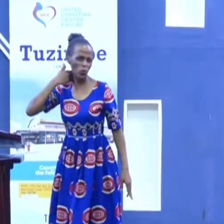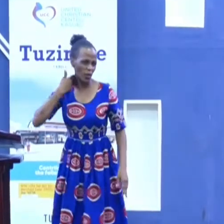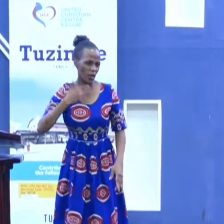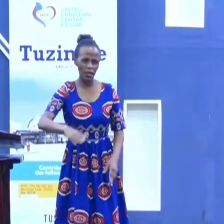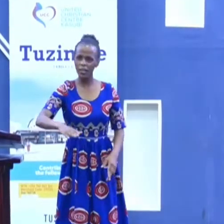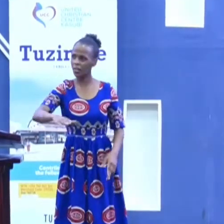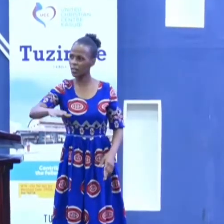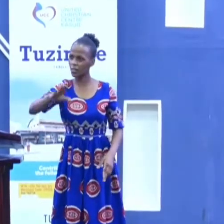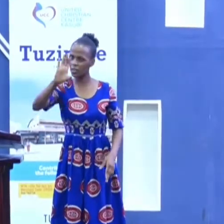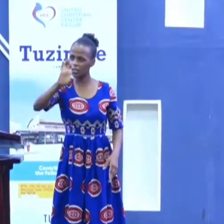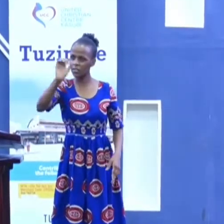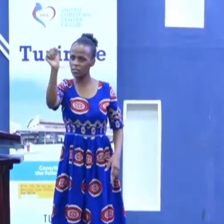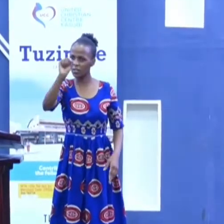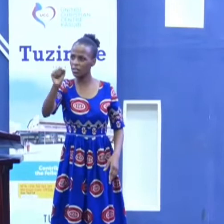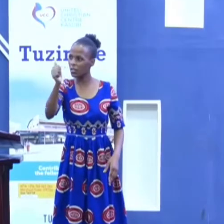started